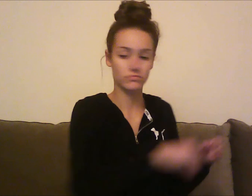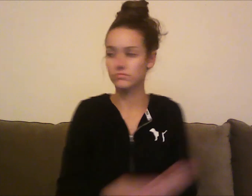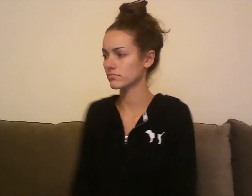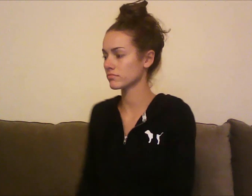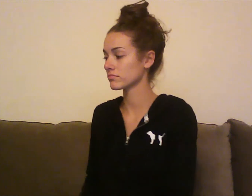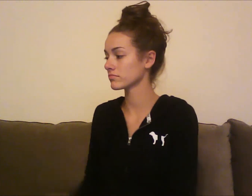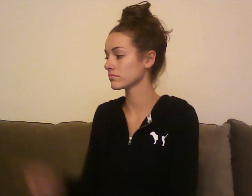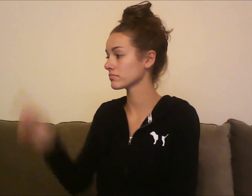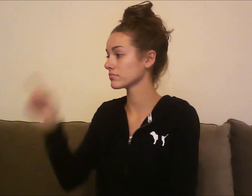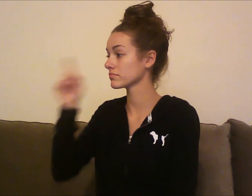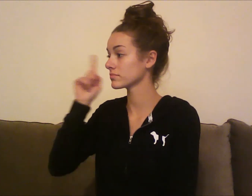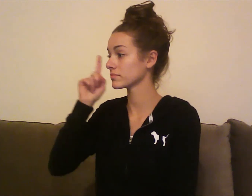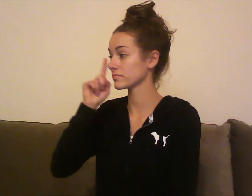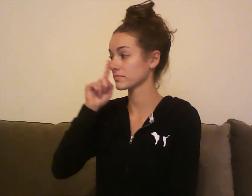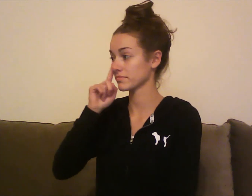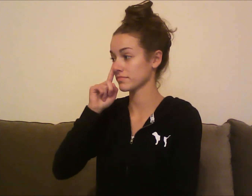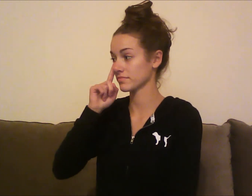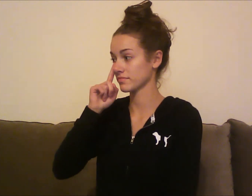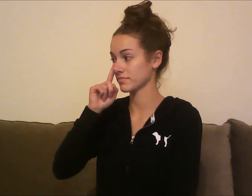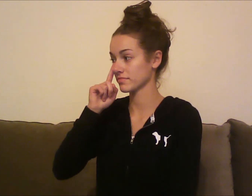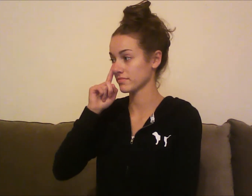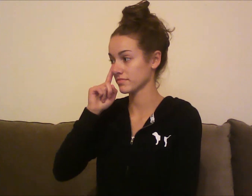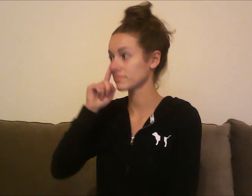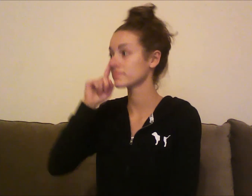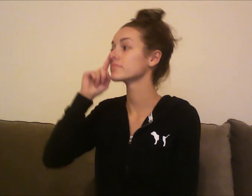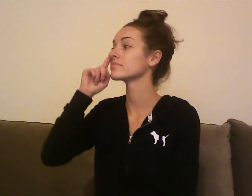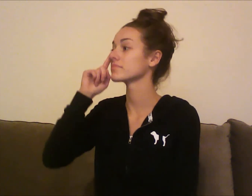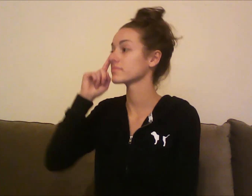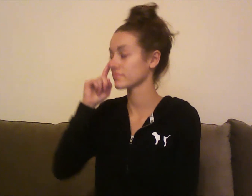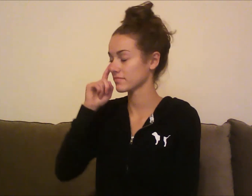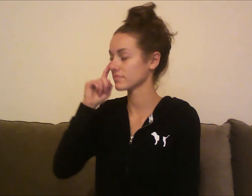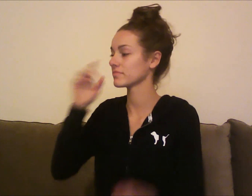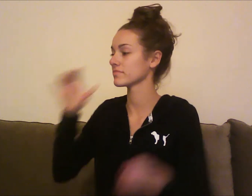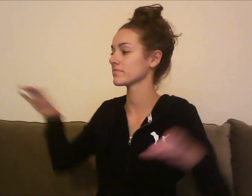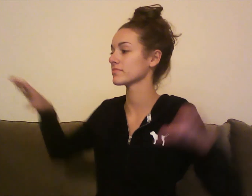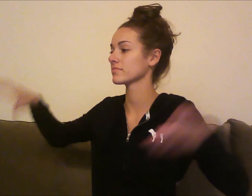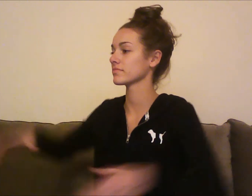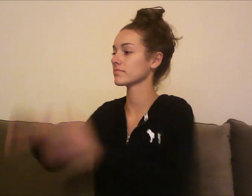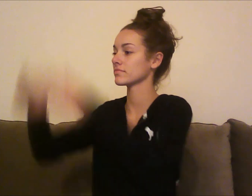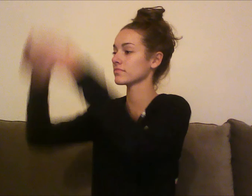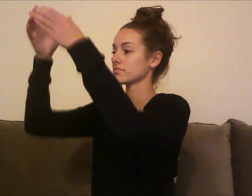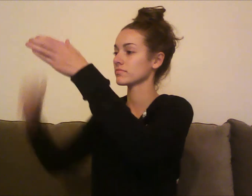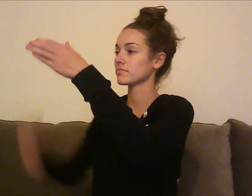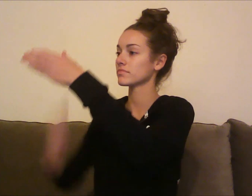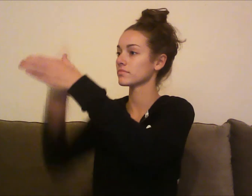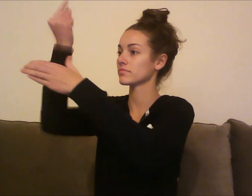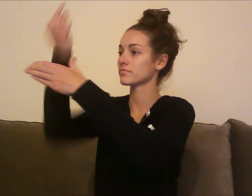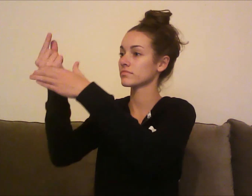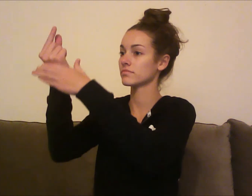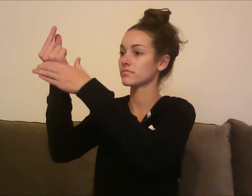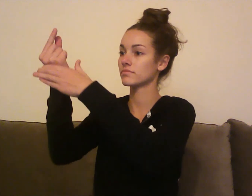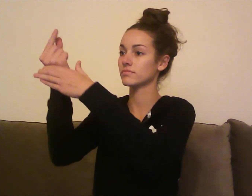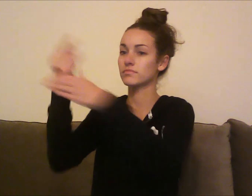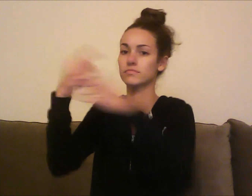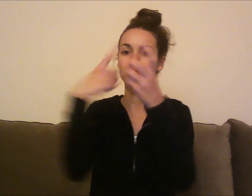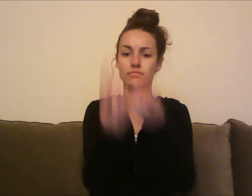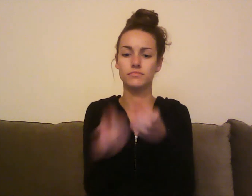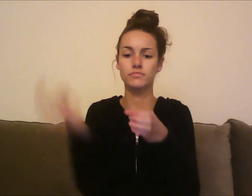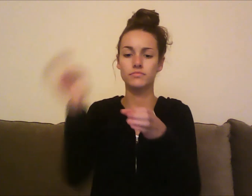jerk, and laying his finger up the side of his nose, and giving a nod up the chimney he arose. He sprang to his sleigh, to